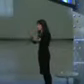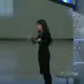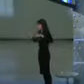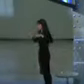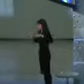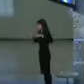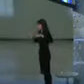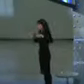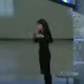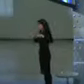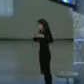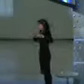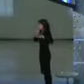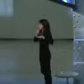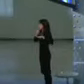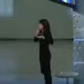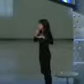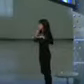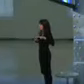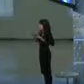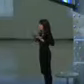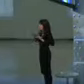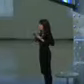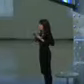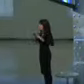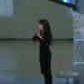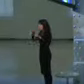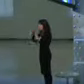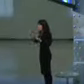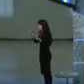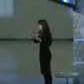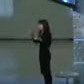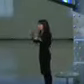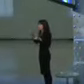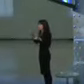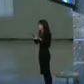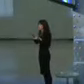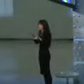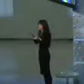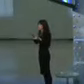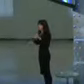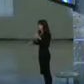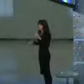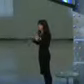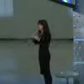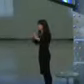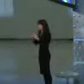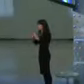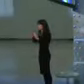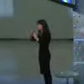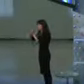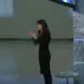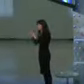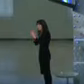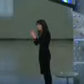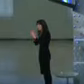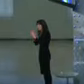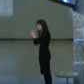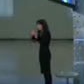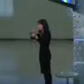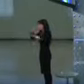Darren then decided to release the graphic novel before the feature film, because that is the system that we're all used